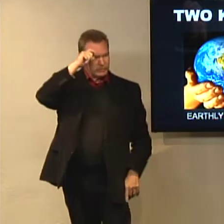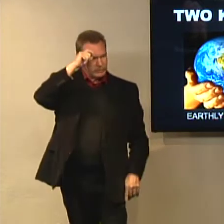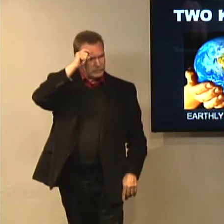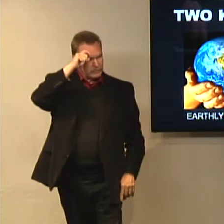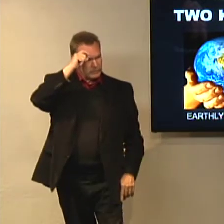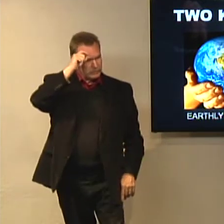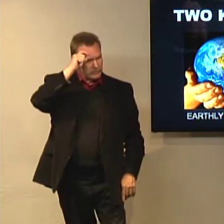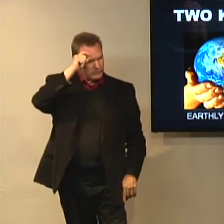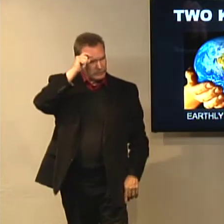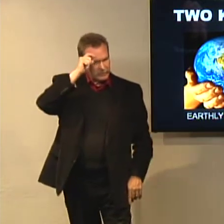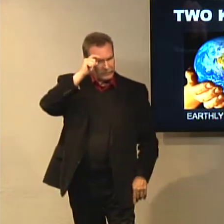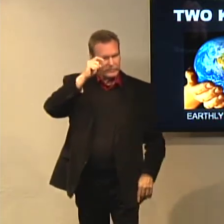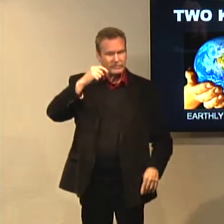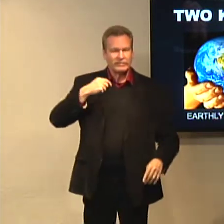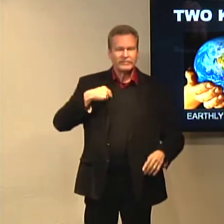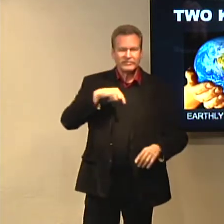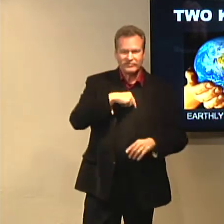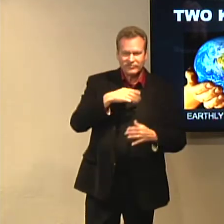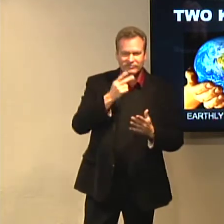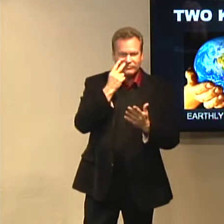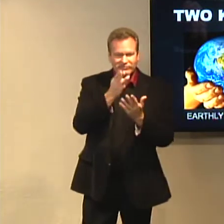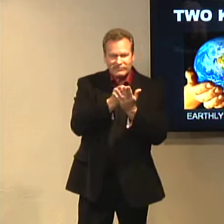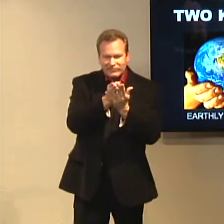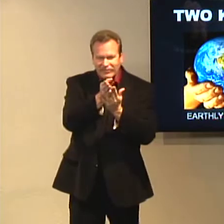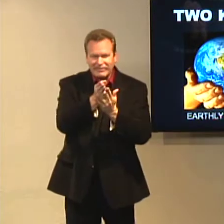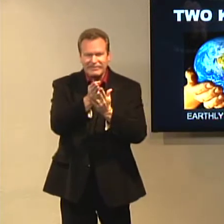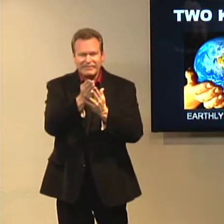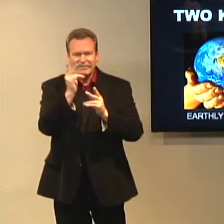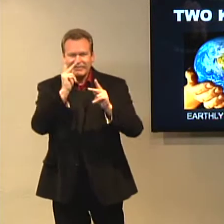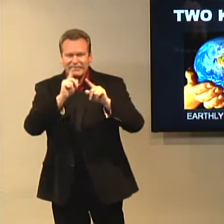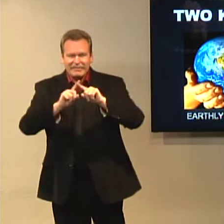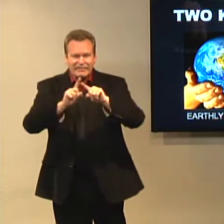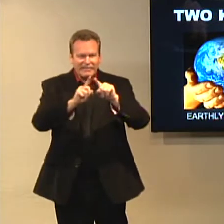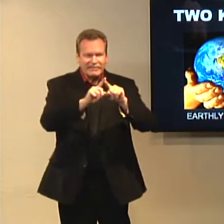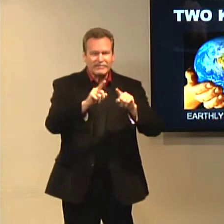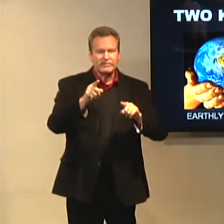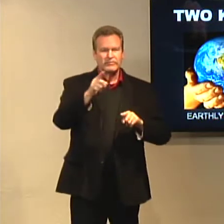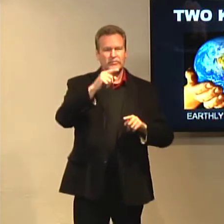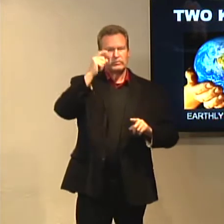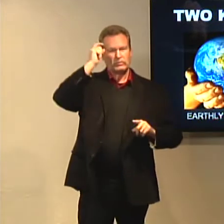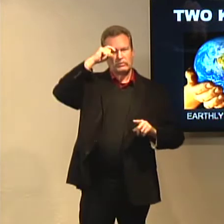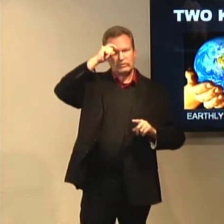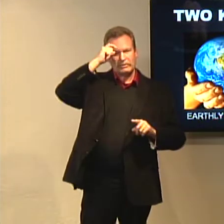These two different kinds of wisdom are distinct, and we're going to go ahead and talk about that this morning.